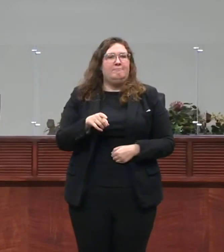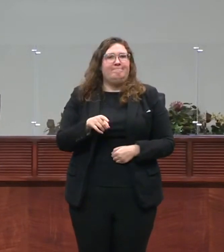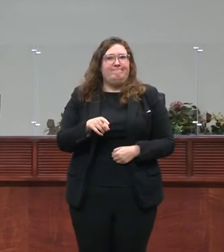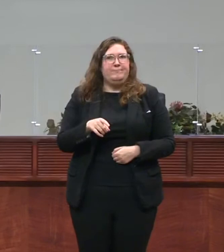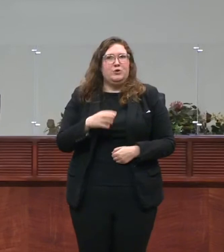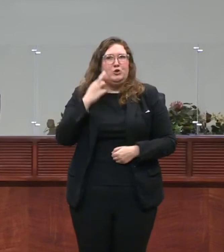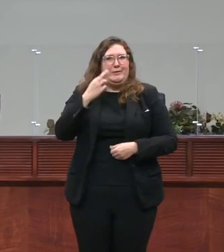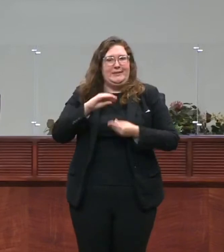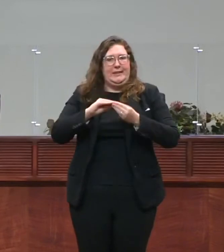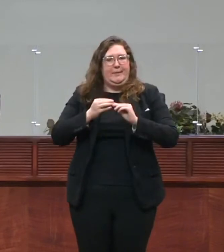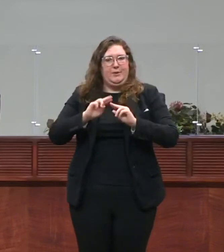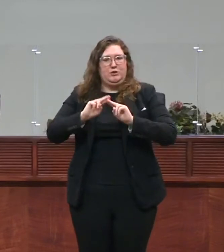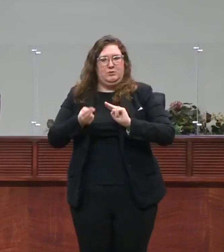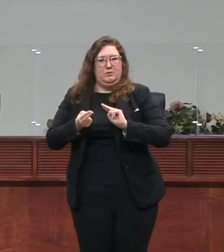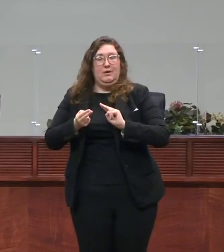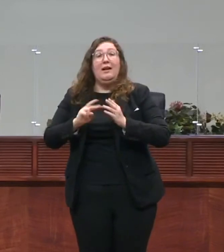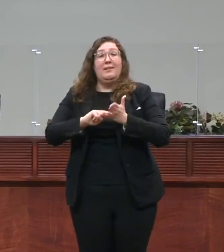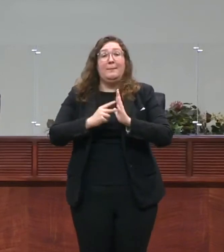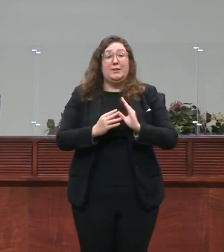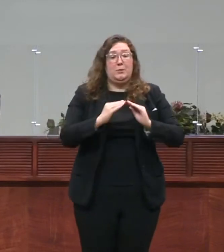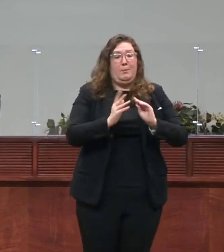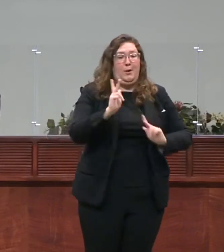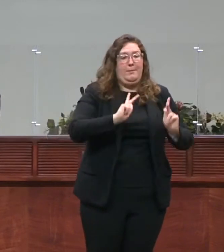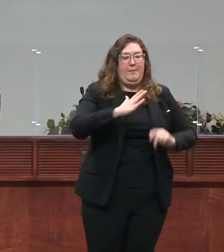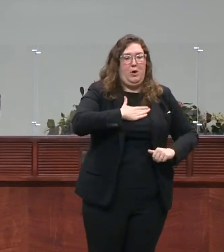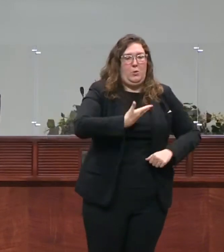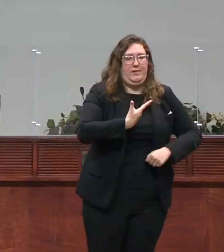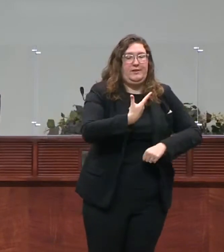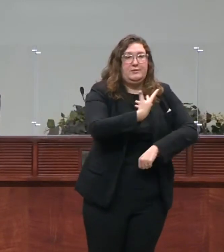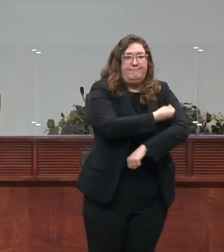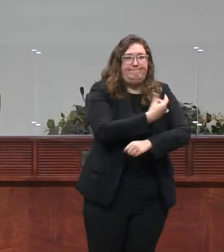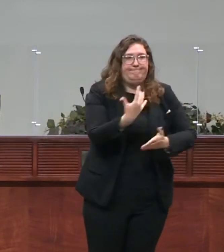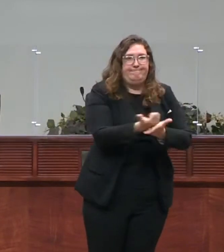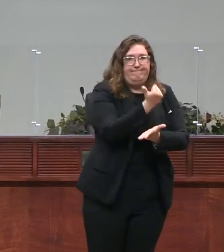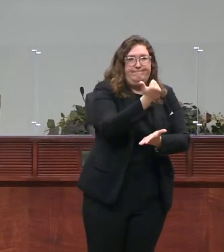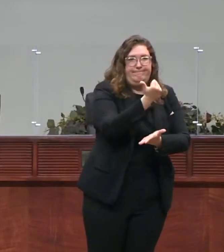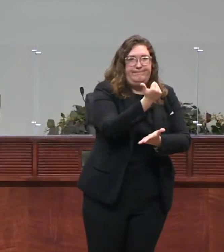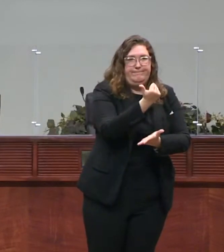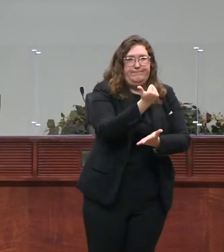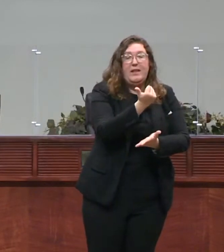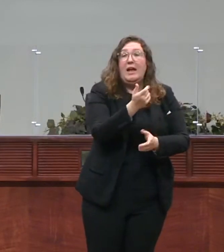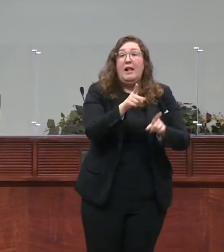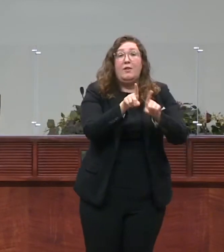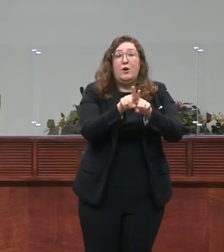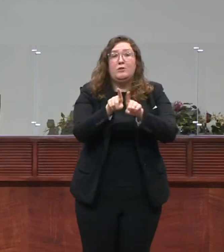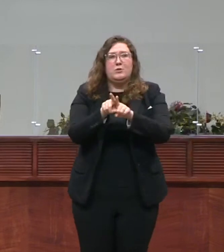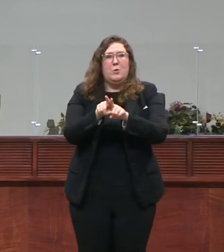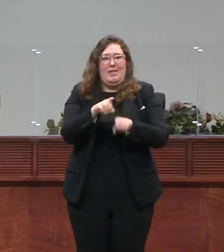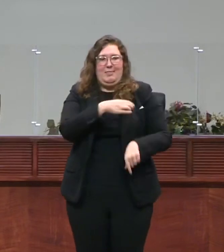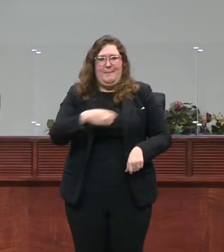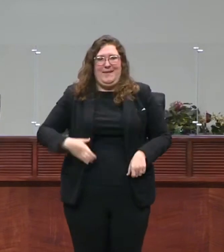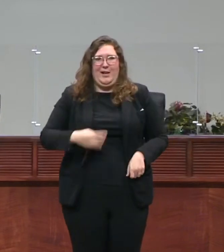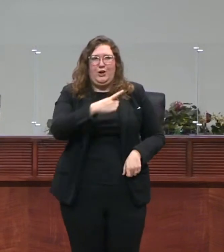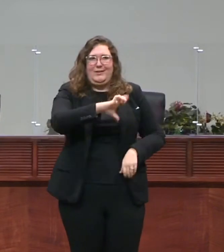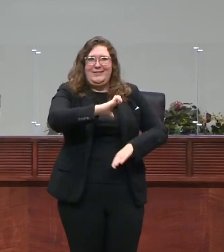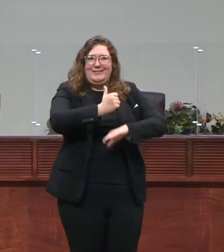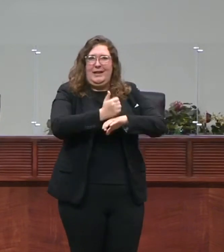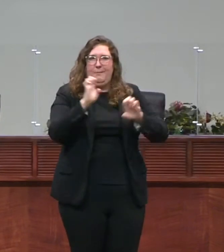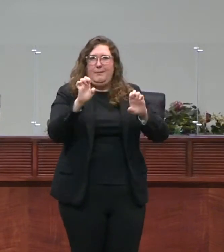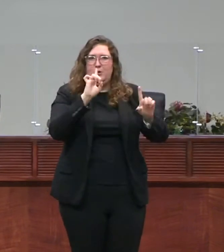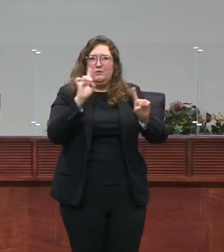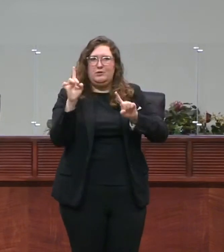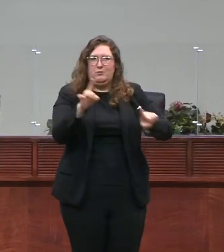vaccination rates. These decreases are probably a result of some of the emergency procedures that the mayor put in place. And with